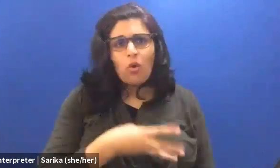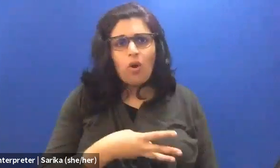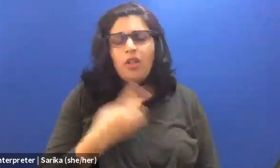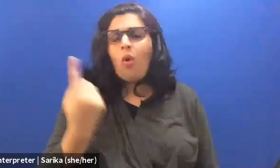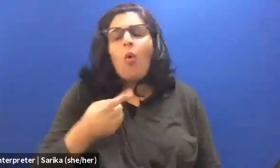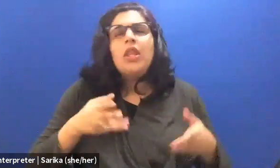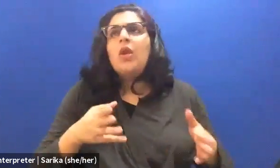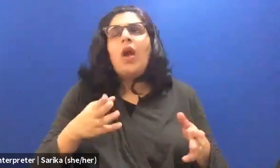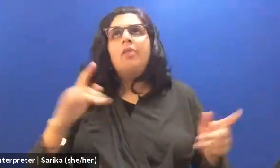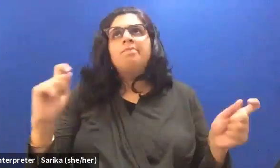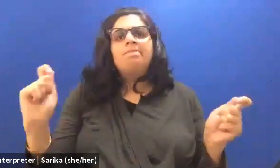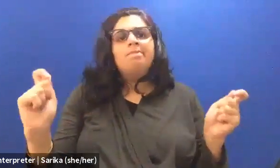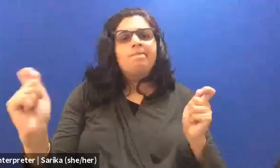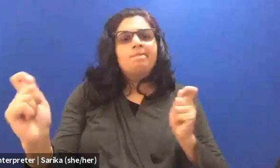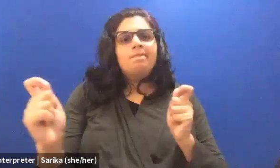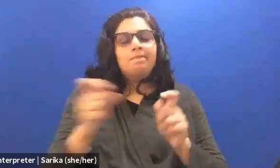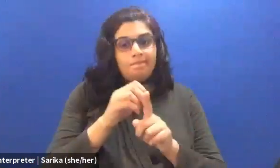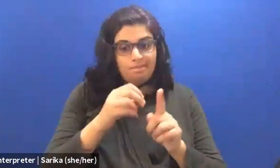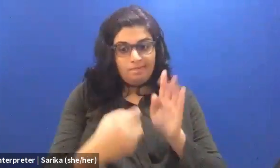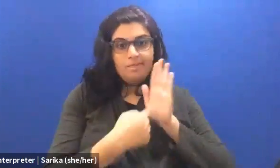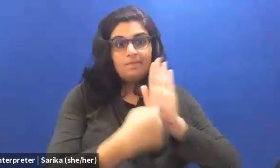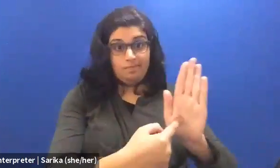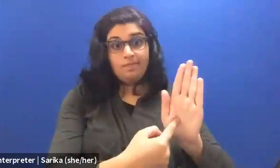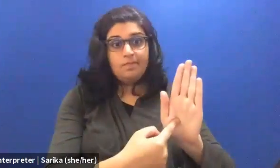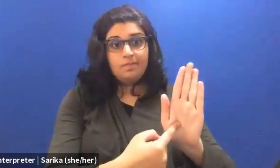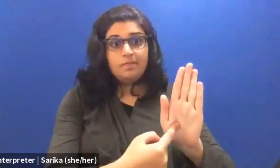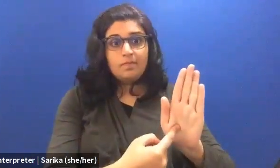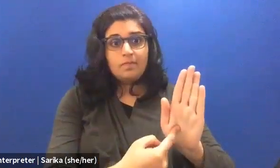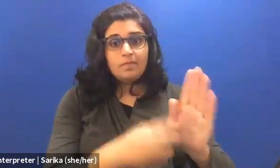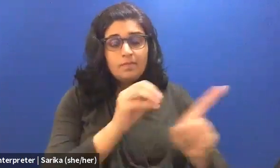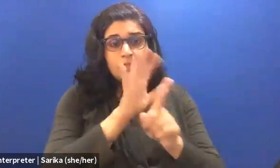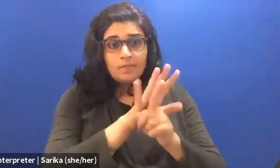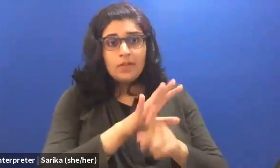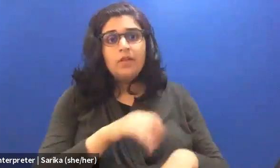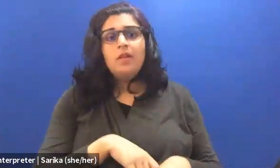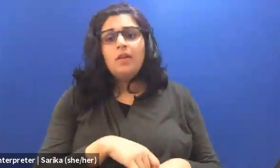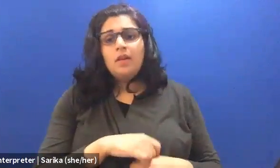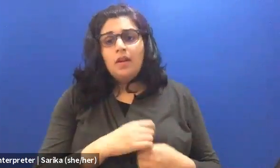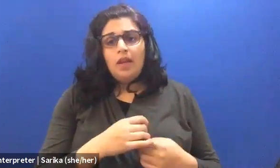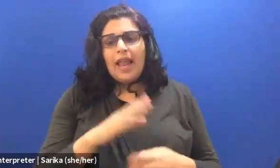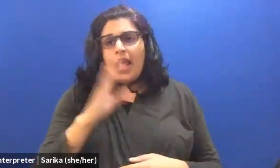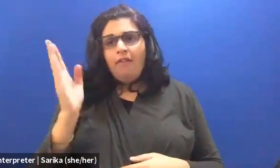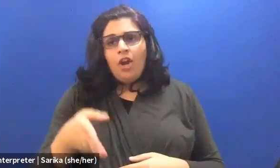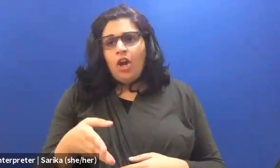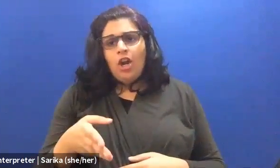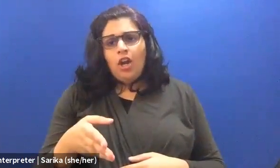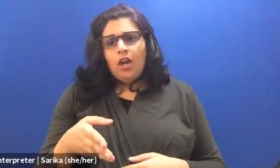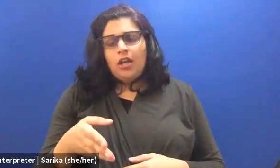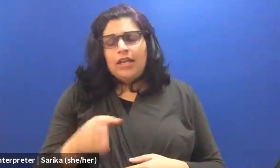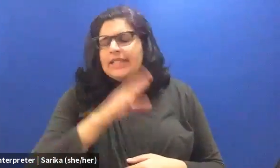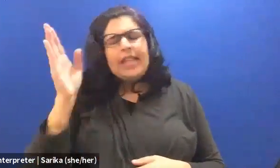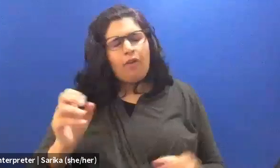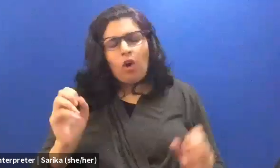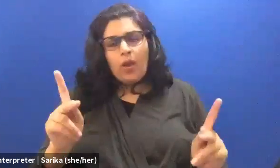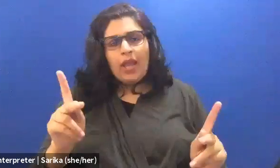get exposed for what they're doing and what they are. And never is it okay